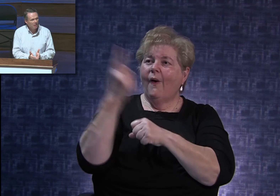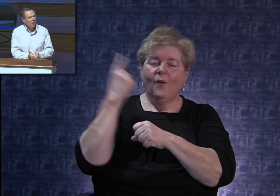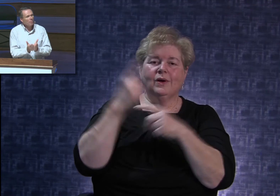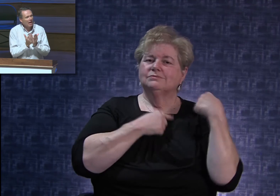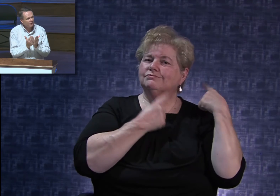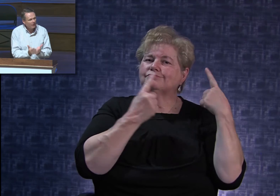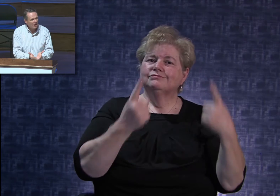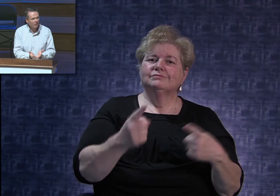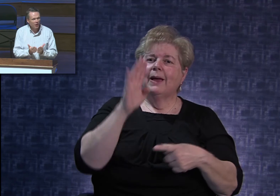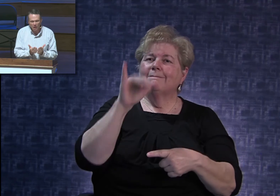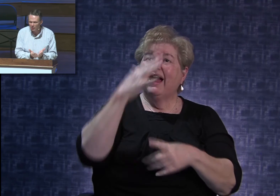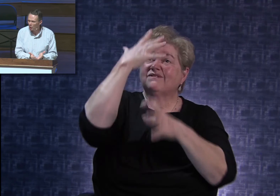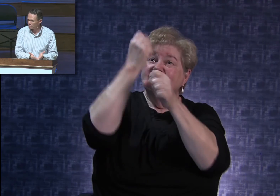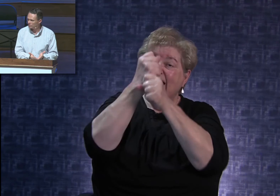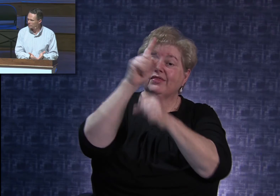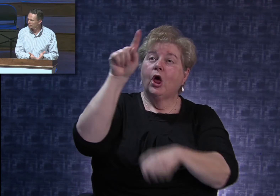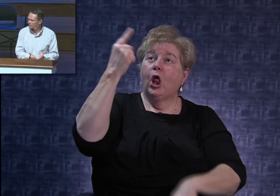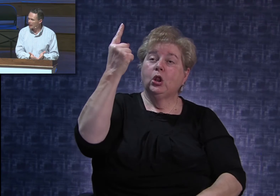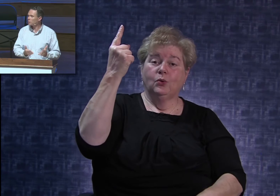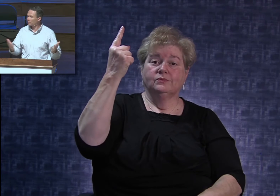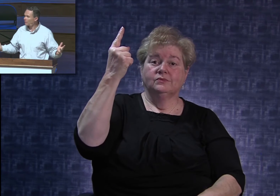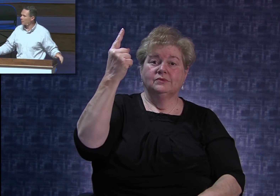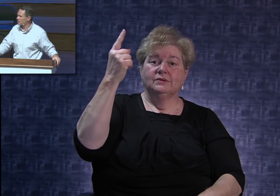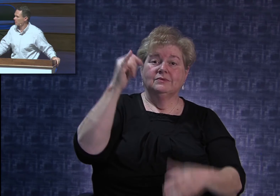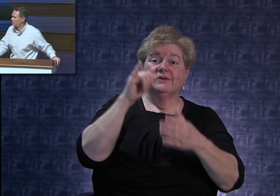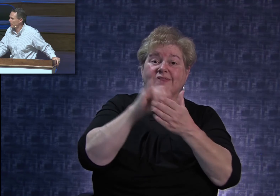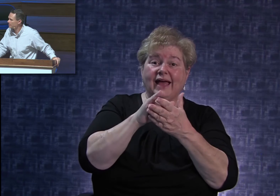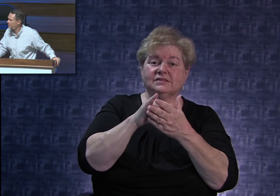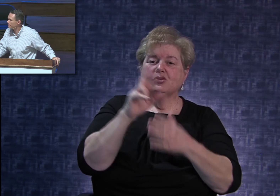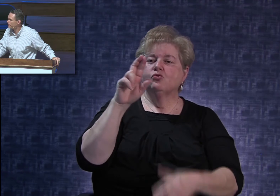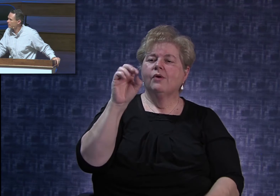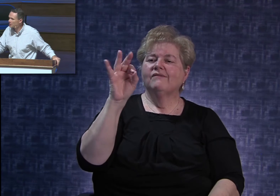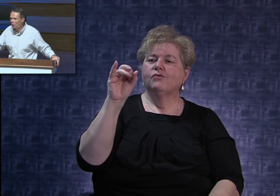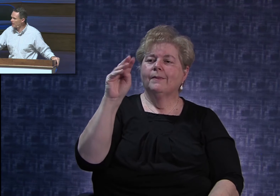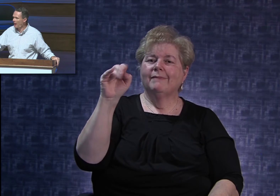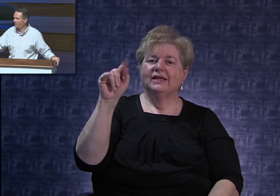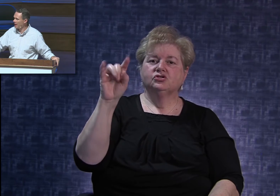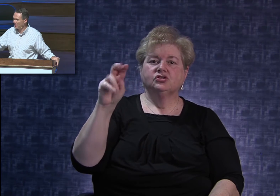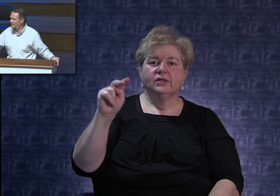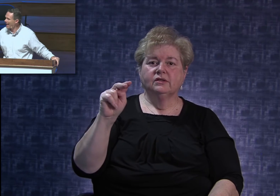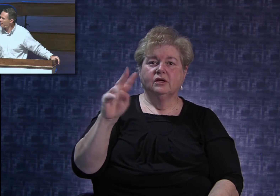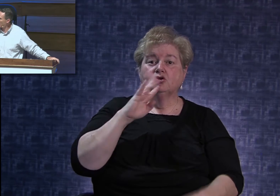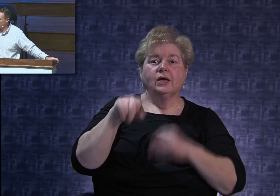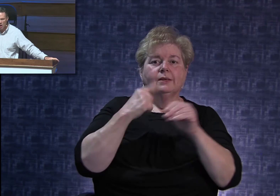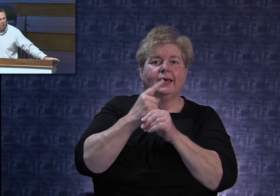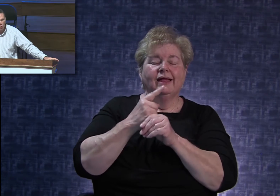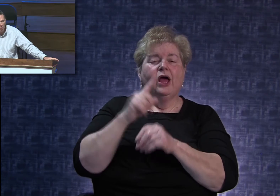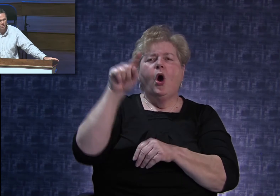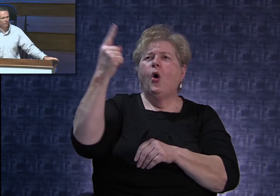been by faith alone. That's what the Reformation was about. It's only by faith. It's not